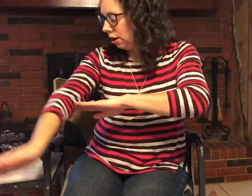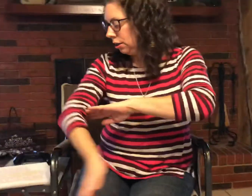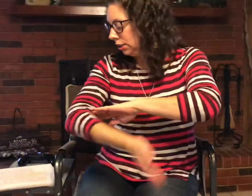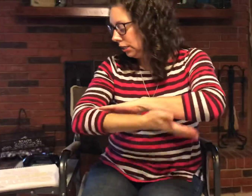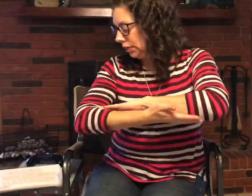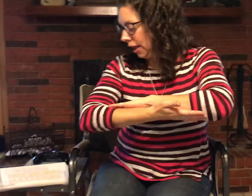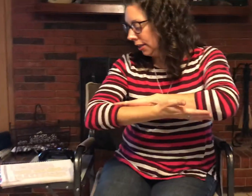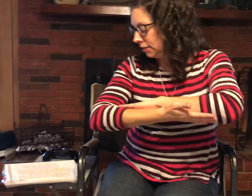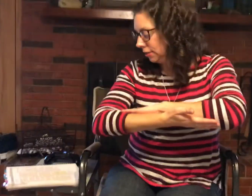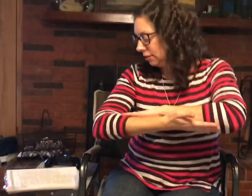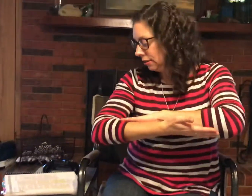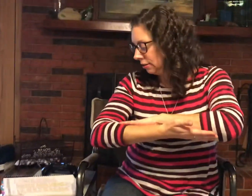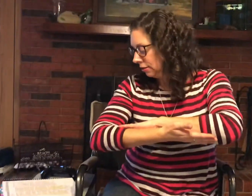called night.